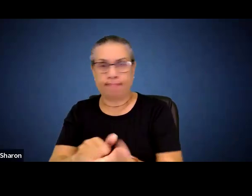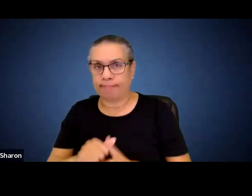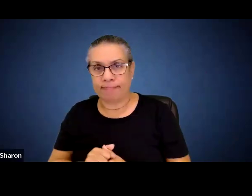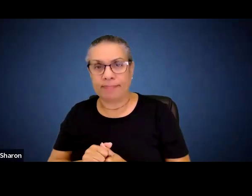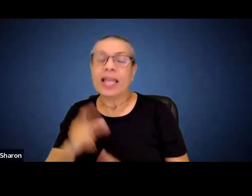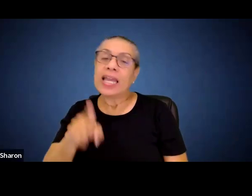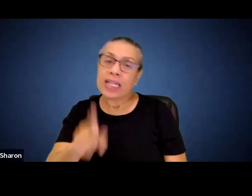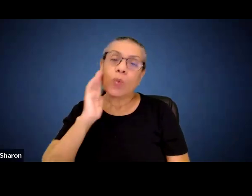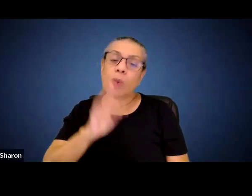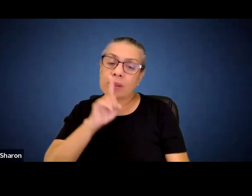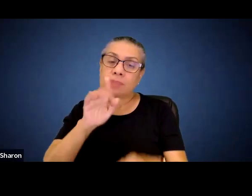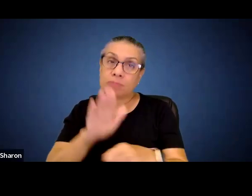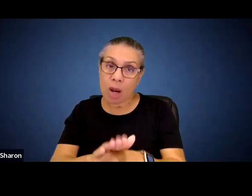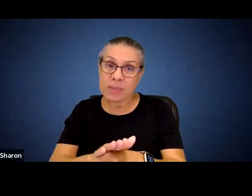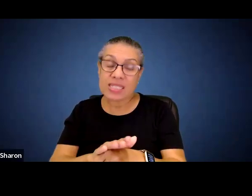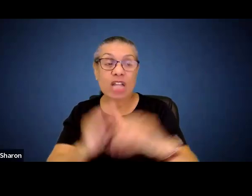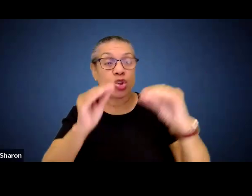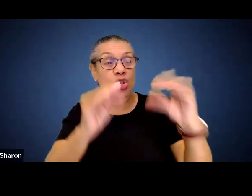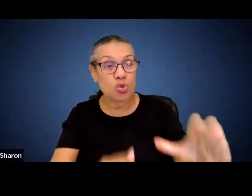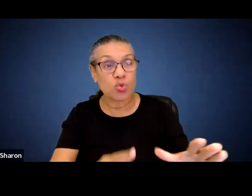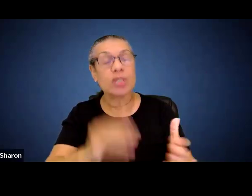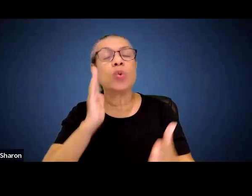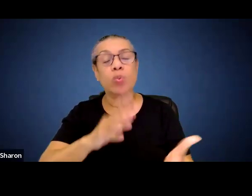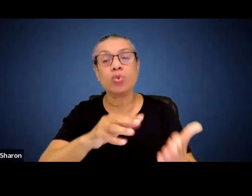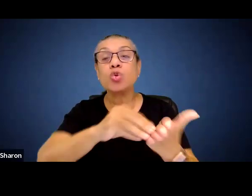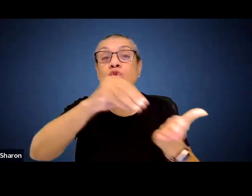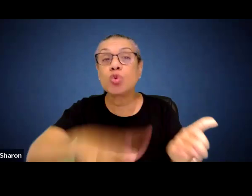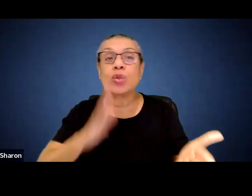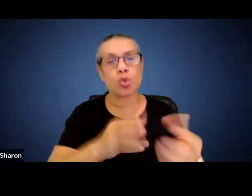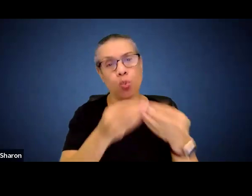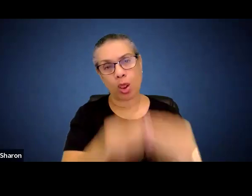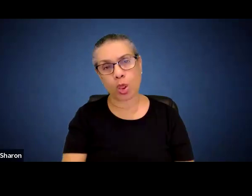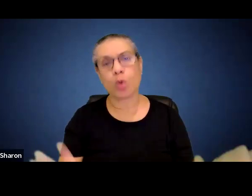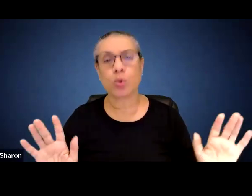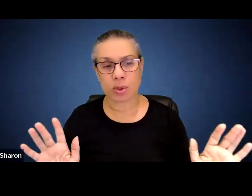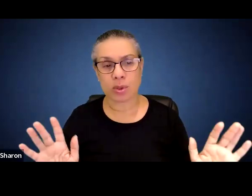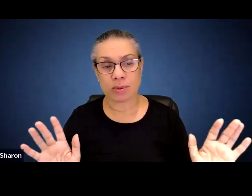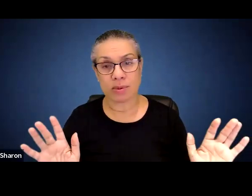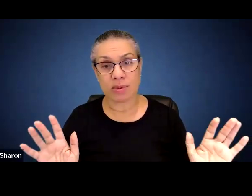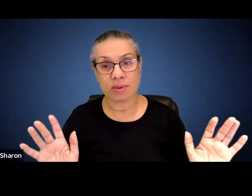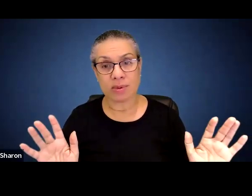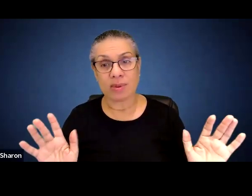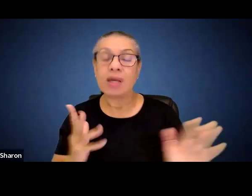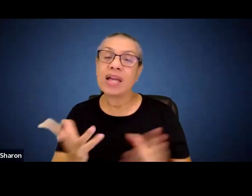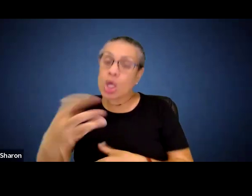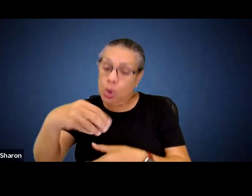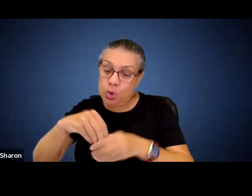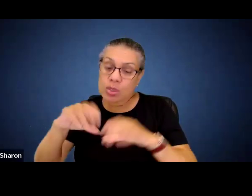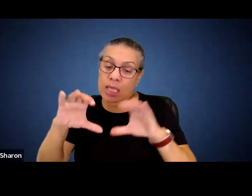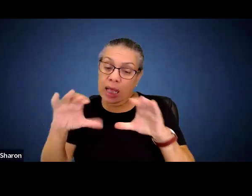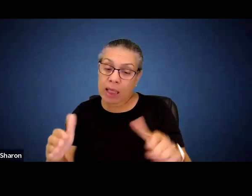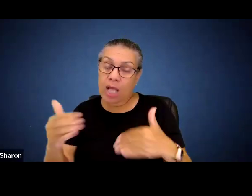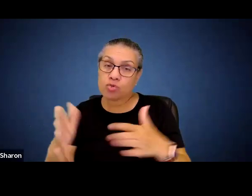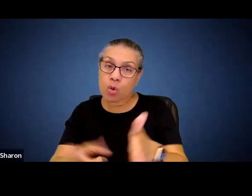it guarantees that students won't get the attention that the instruction that they're entitled to. Inclusion